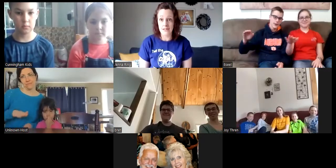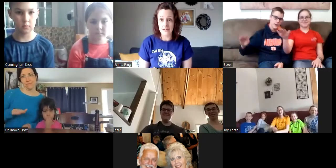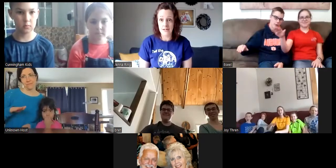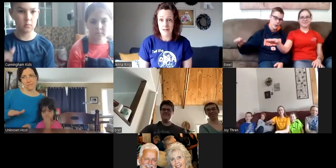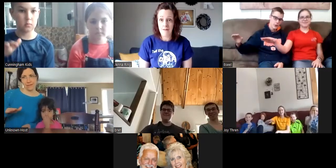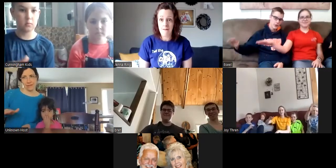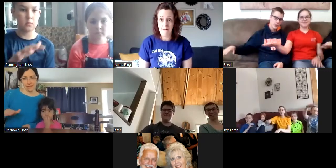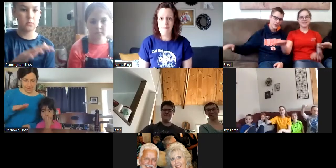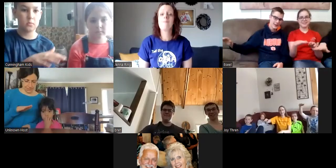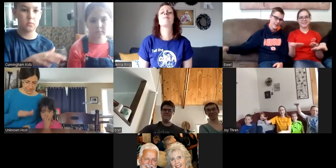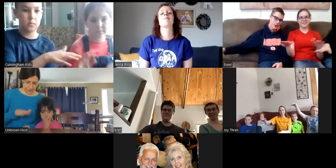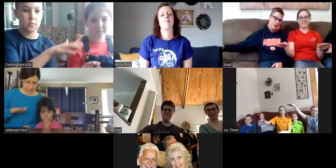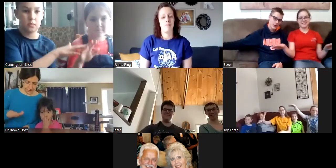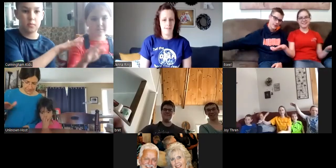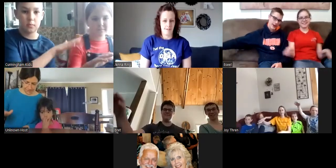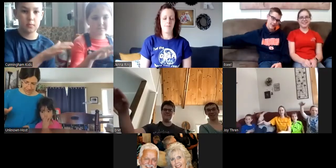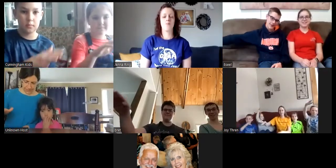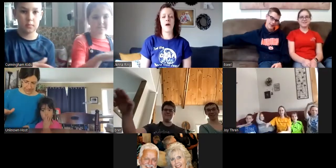of kids?